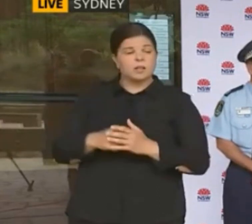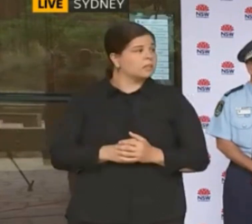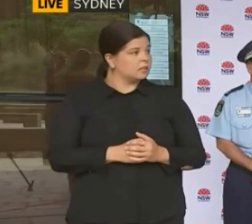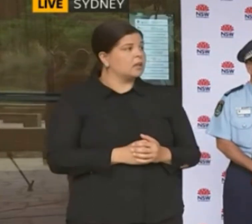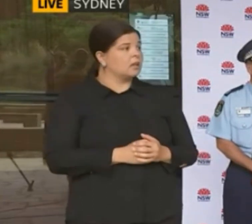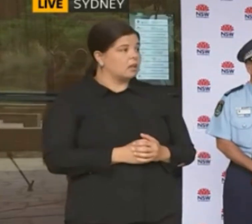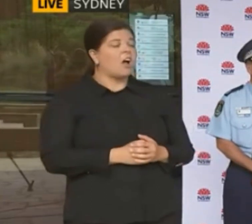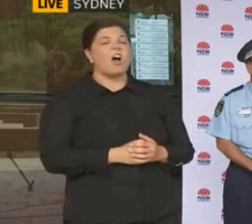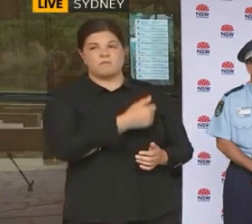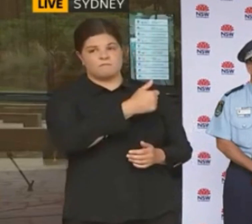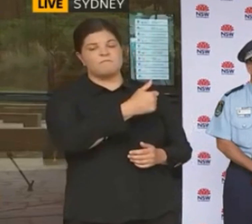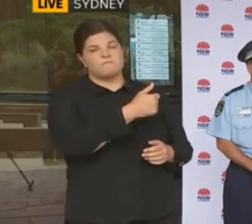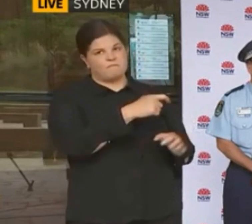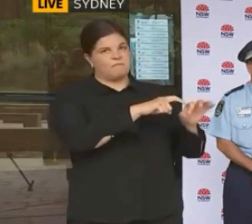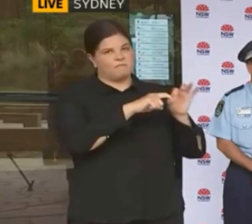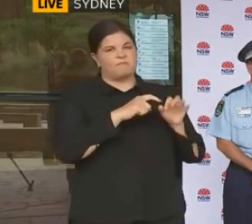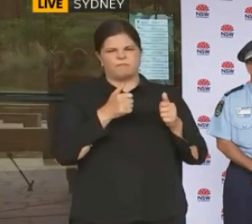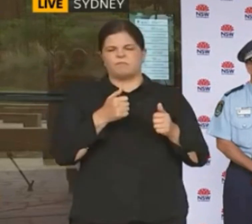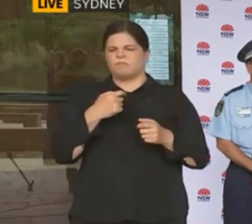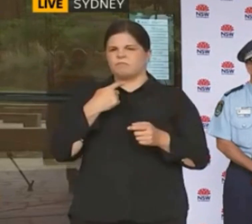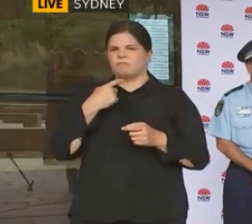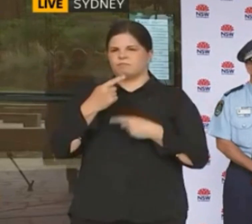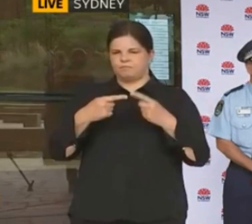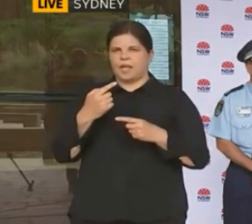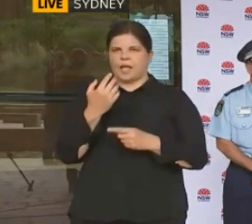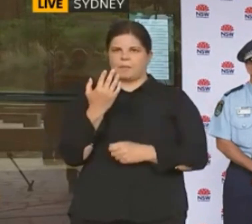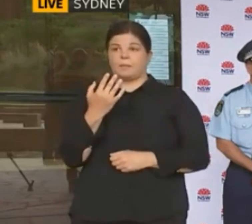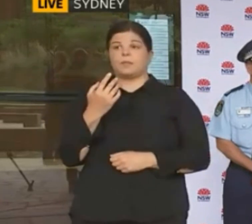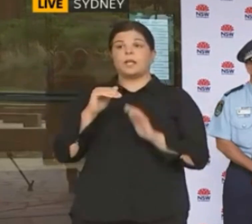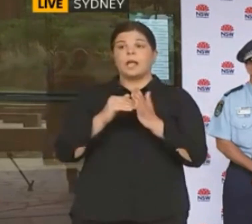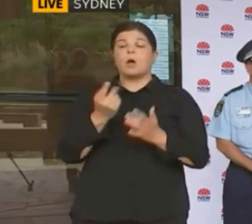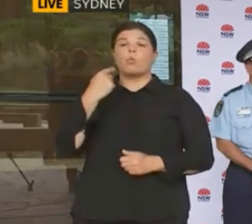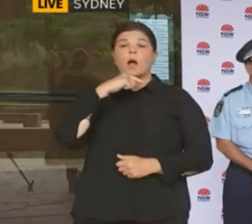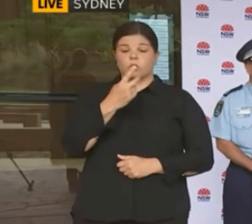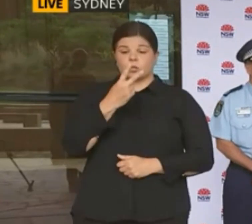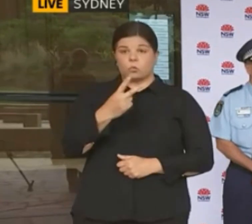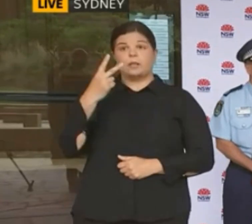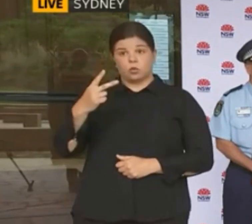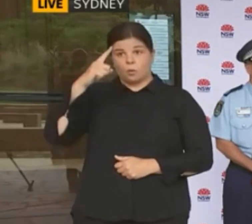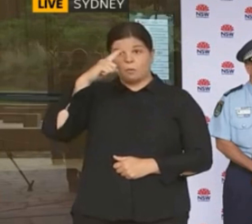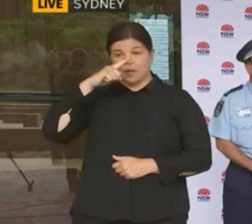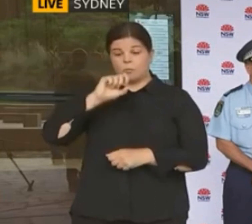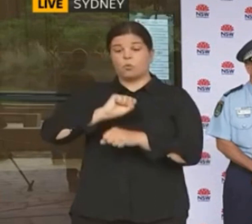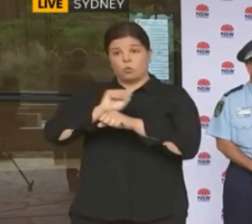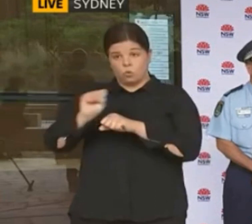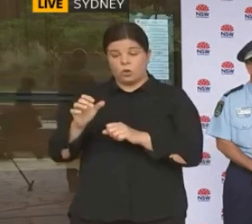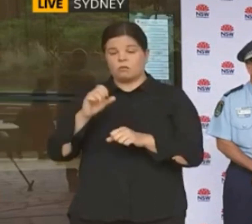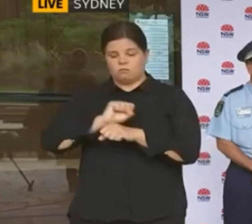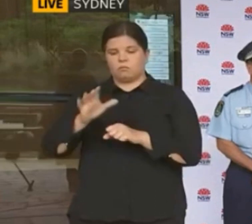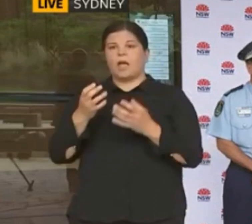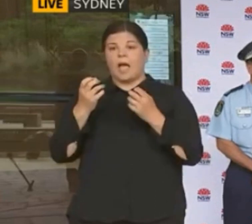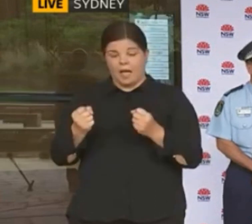was a question in relation to an update on the numbers. We're currently treating 122 COVID cases, none of whom